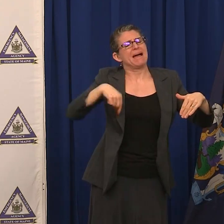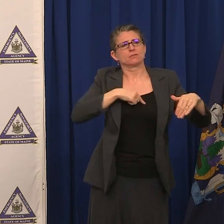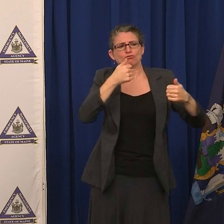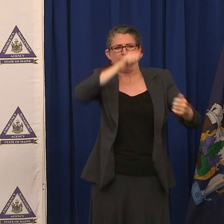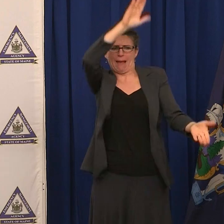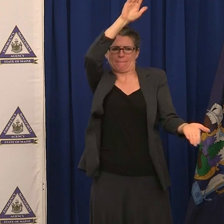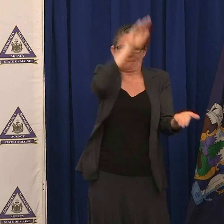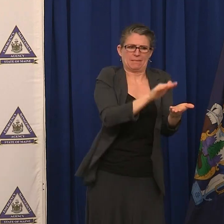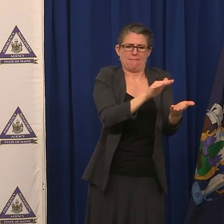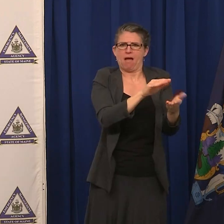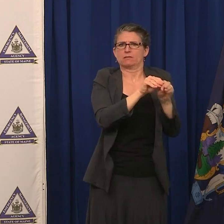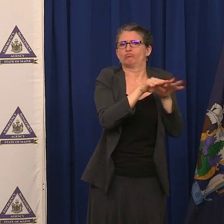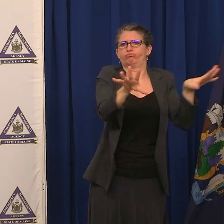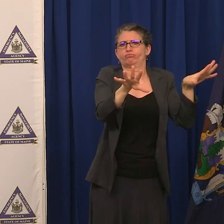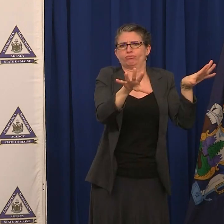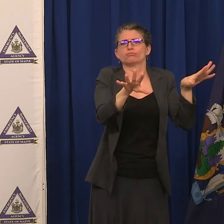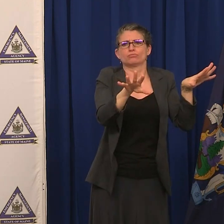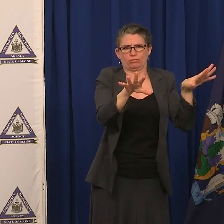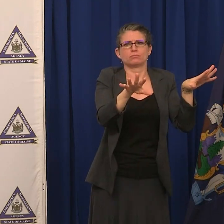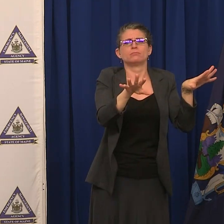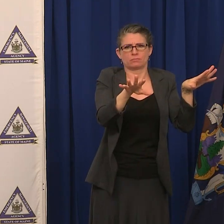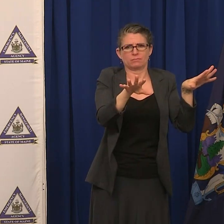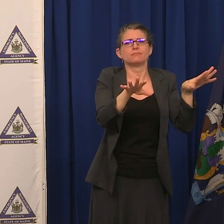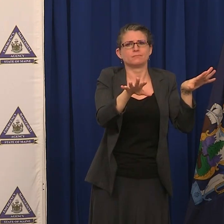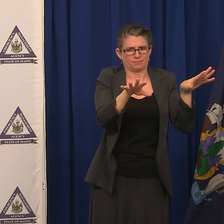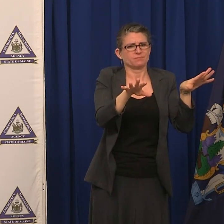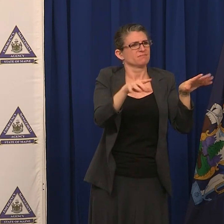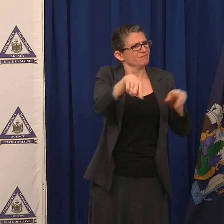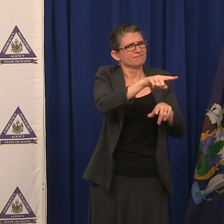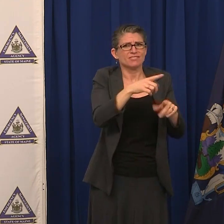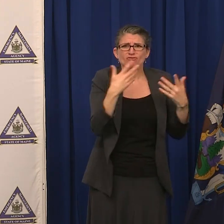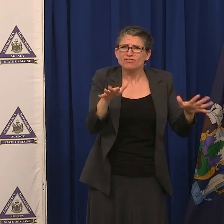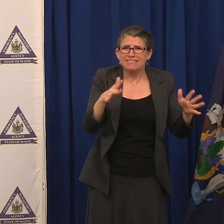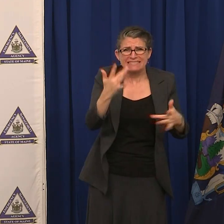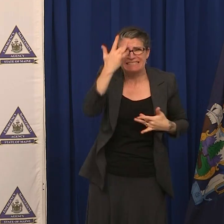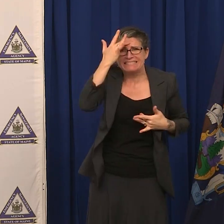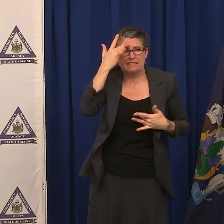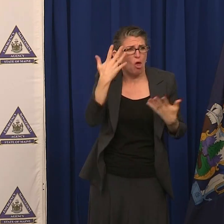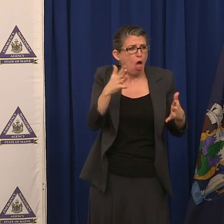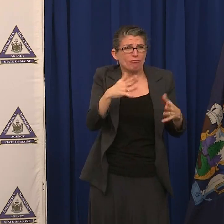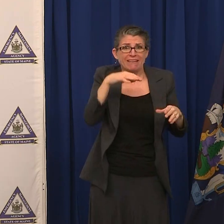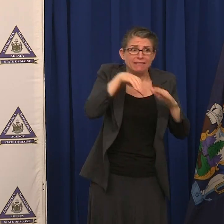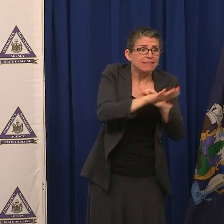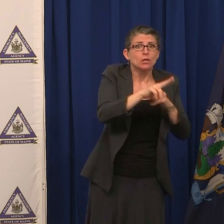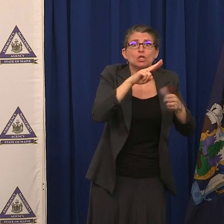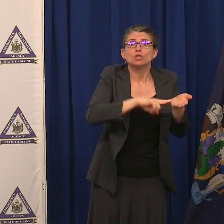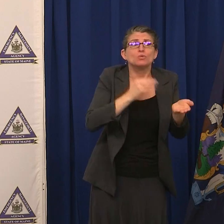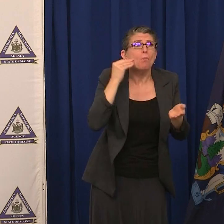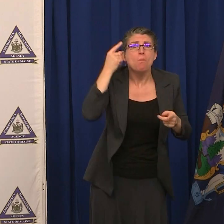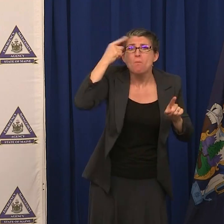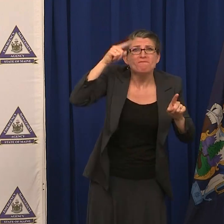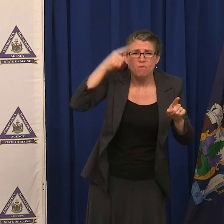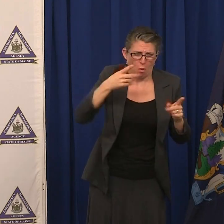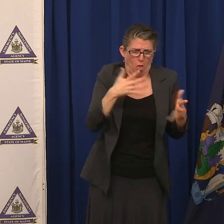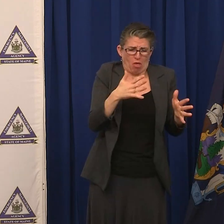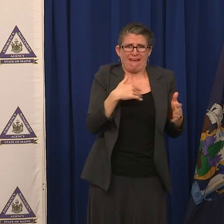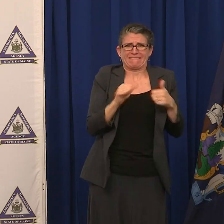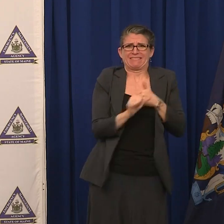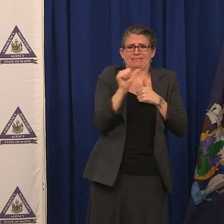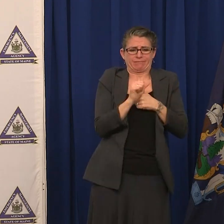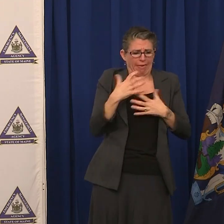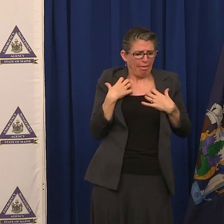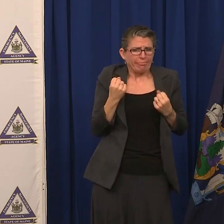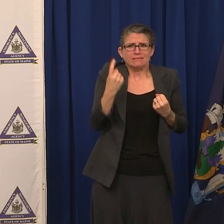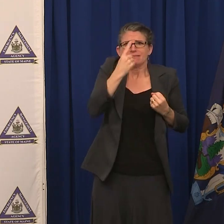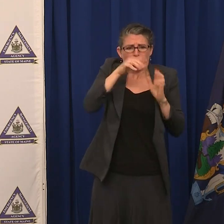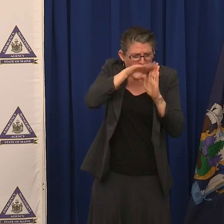are particularly at risk, partly because of the physical design of many of these facilities, and also because they